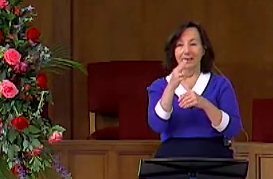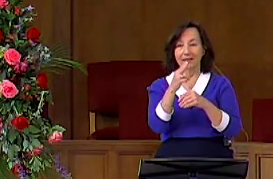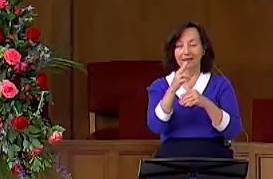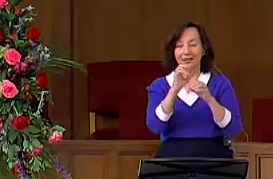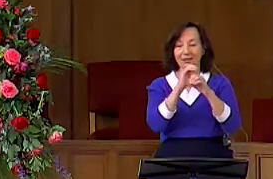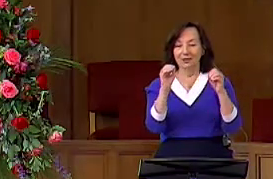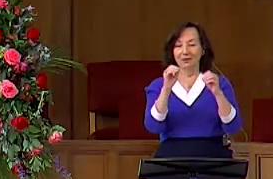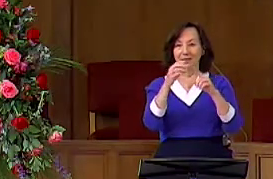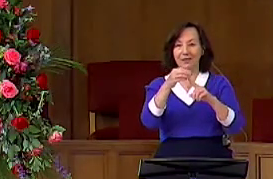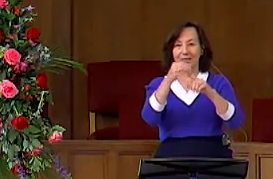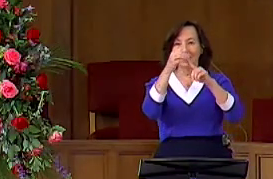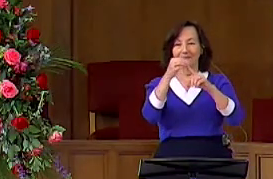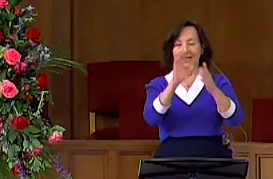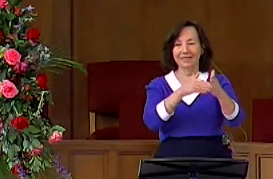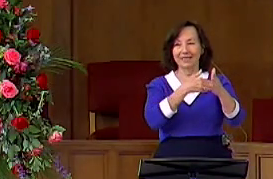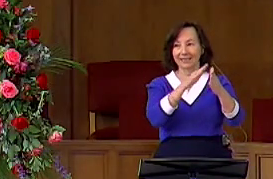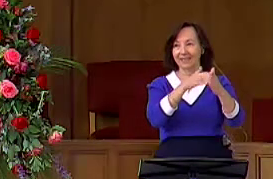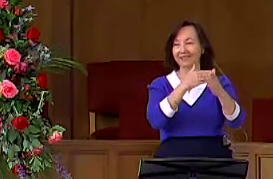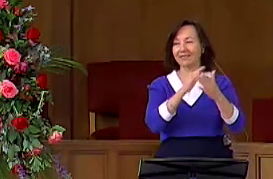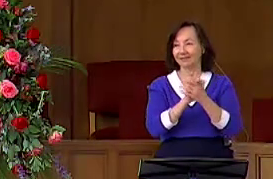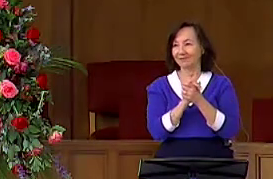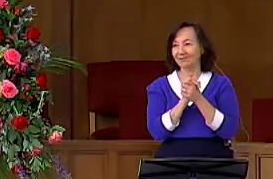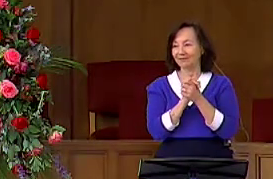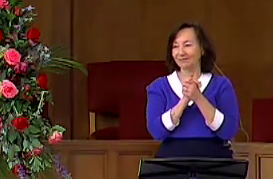nothing except singing.